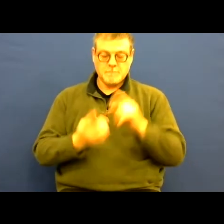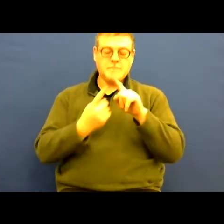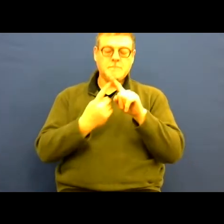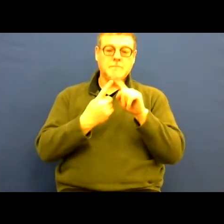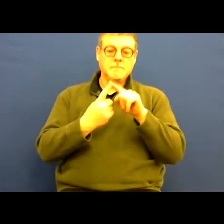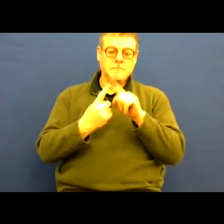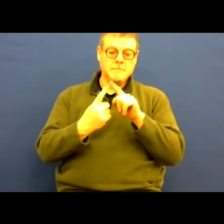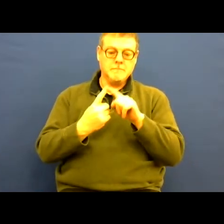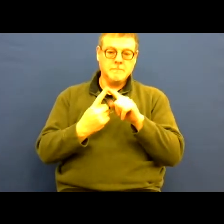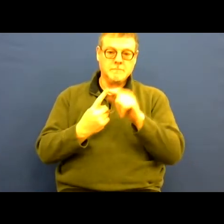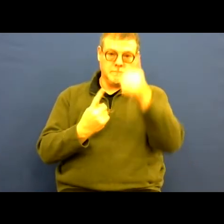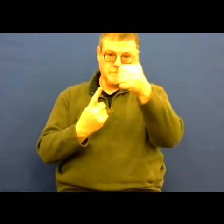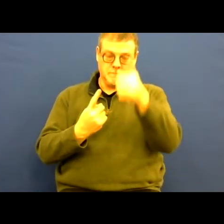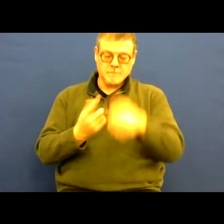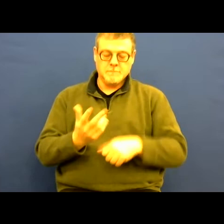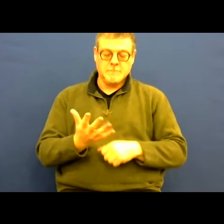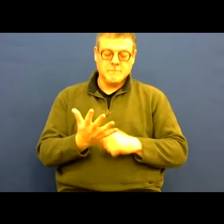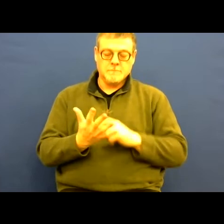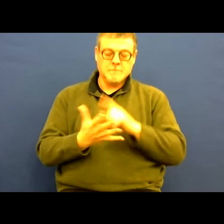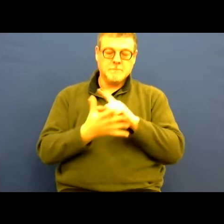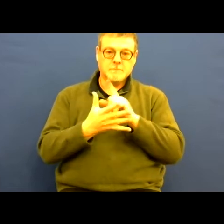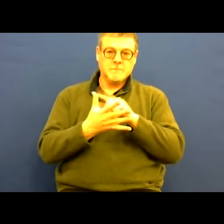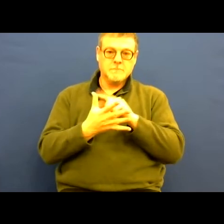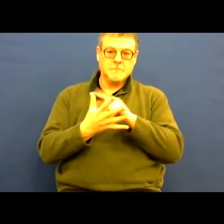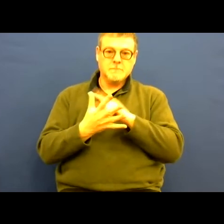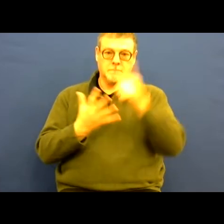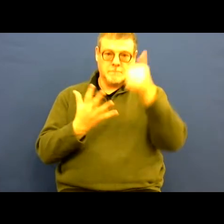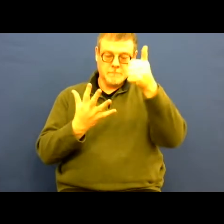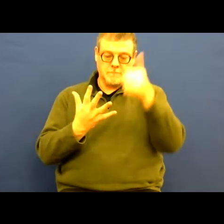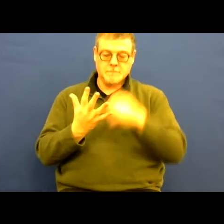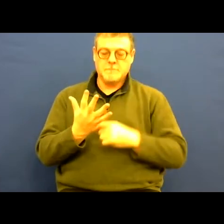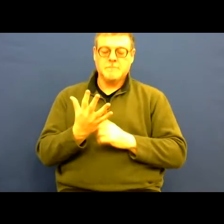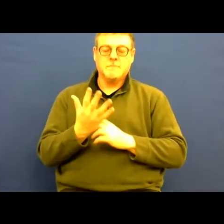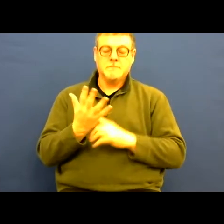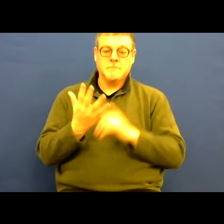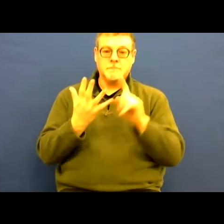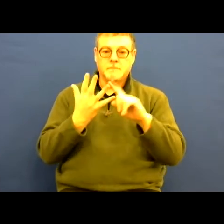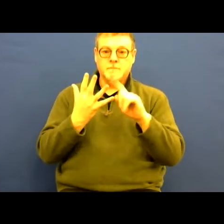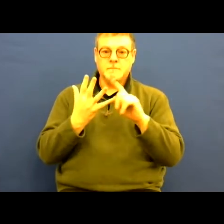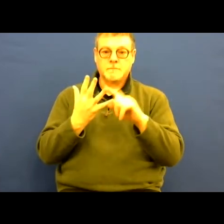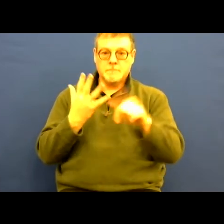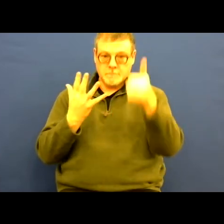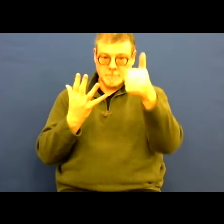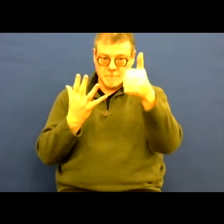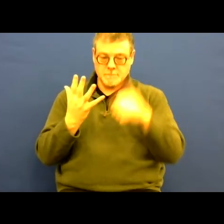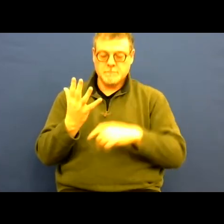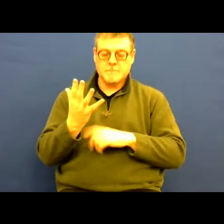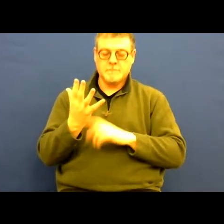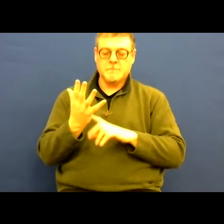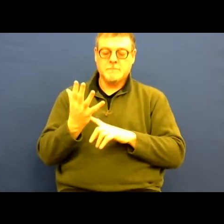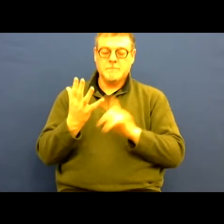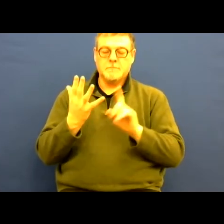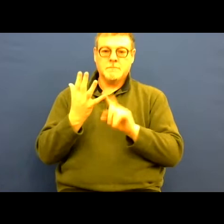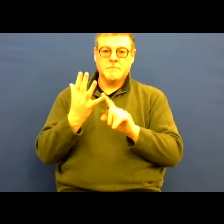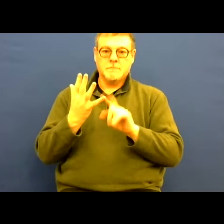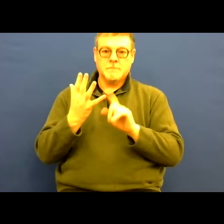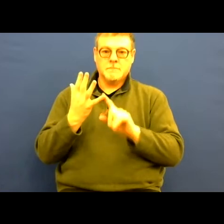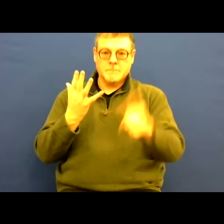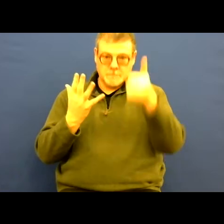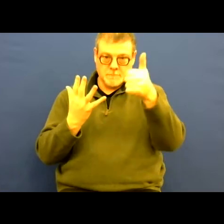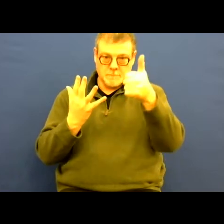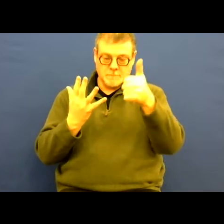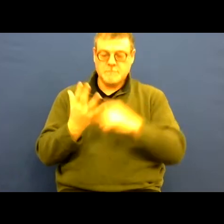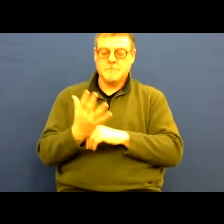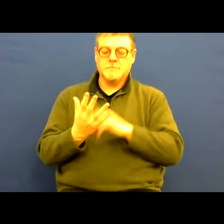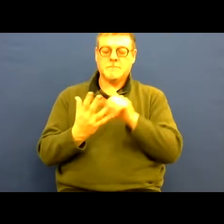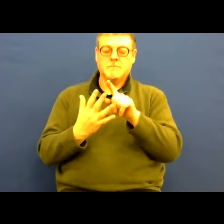Councilmember Safranik, Aye. Councilmember Bolsner, Aye. Councilmember Page, Aye. Councilmember Belanca,